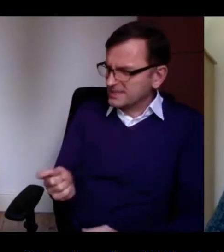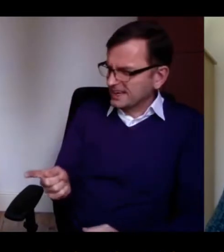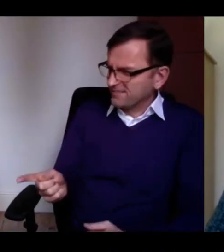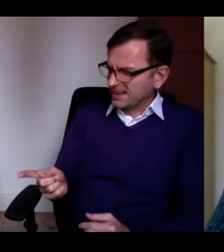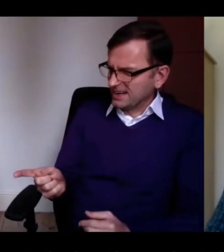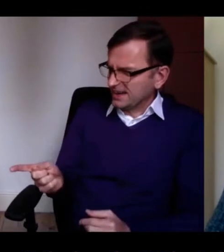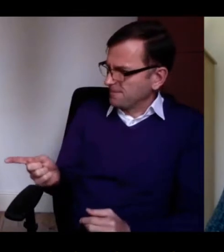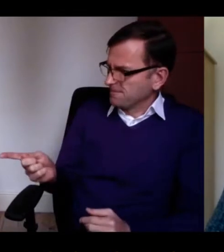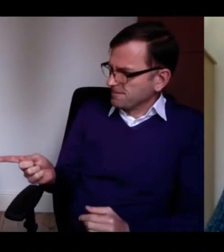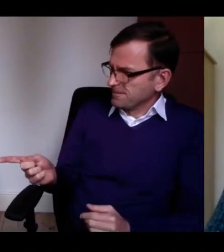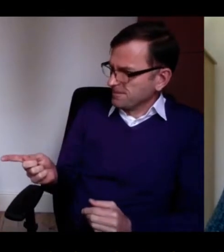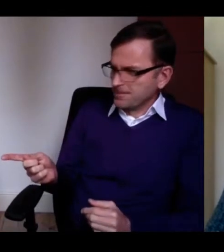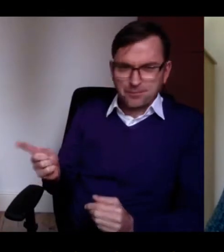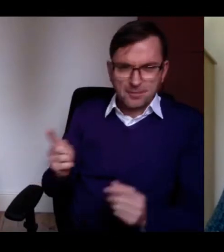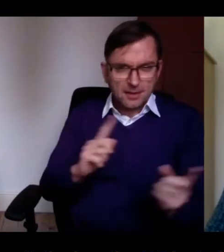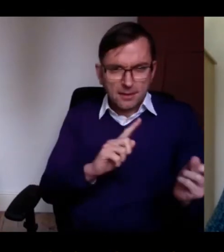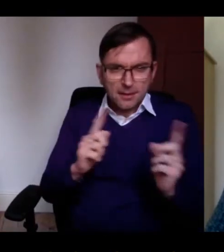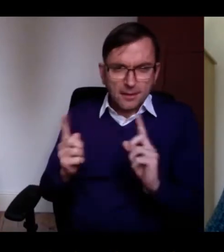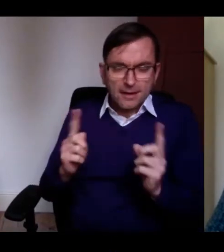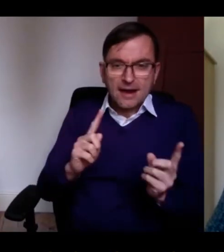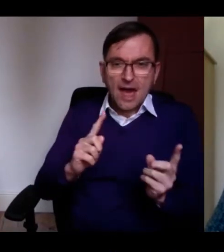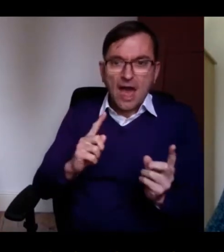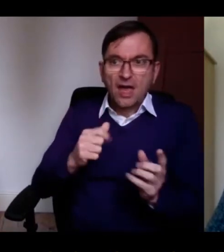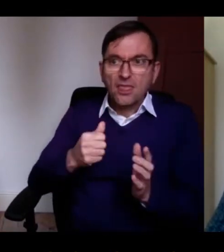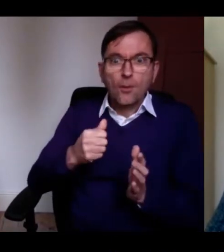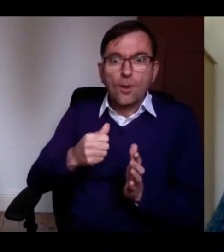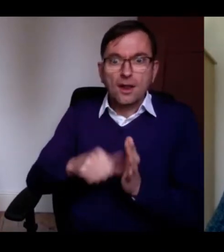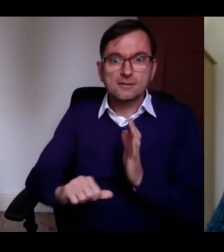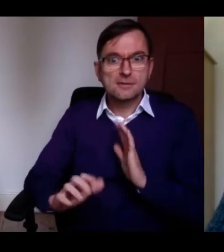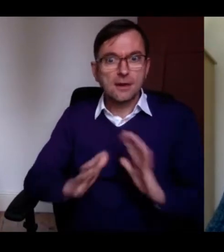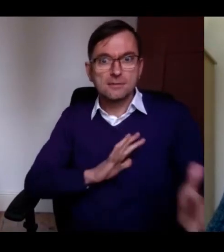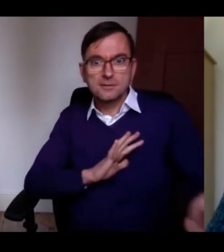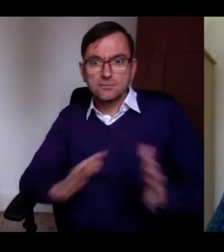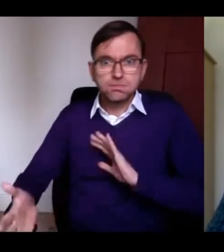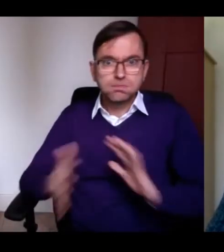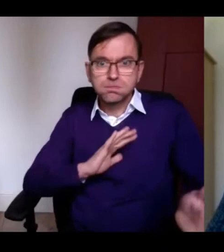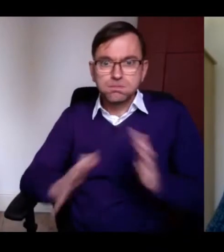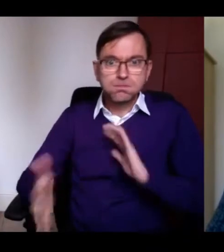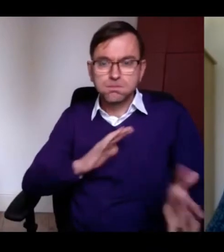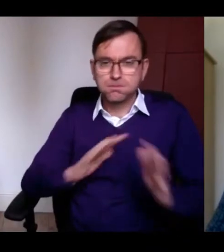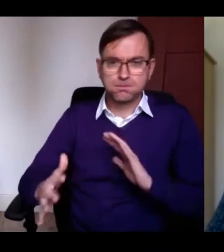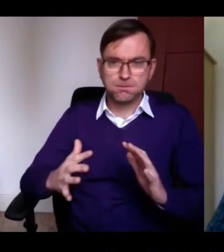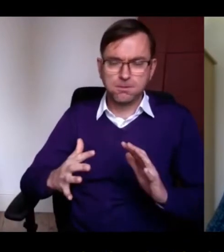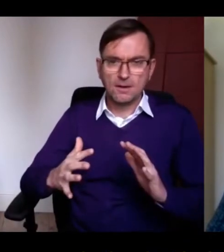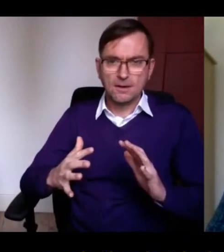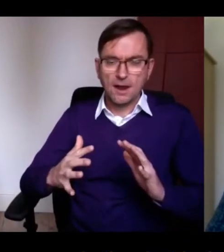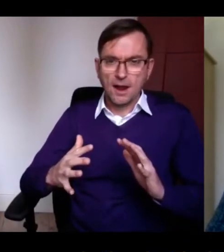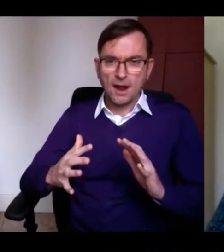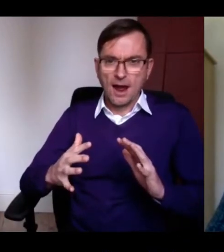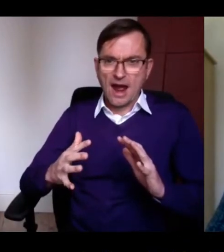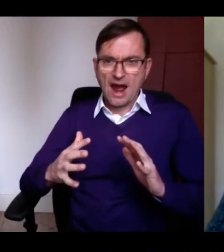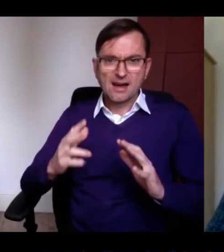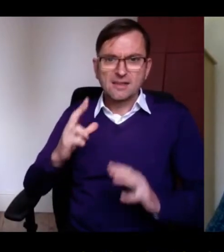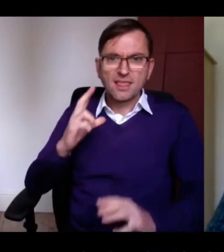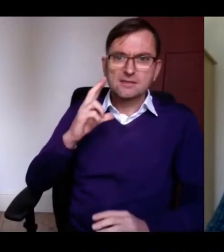Why has the MC just given the microphone away? And then when I started to sign, people then